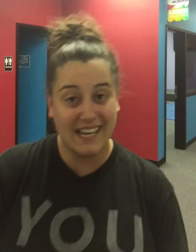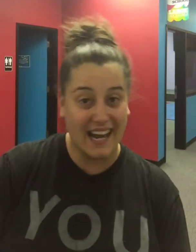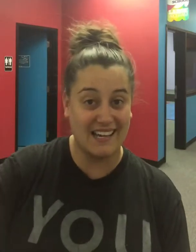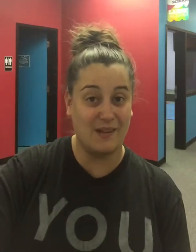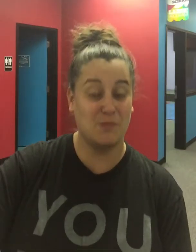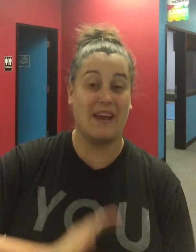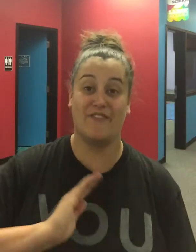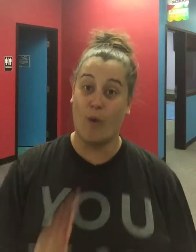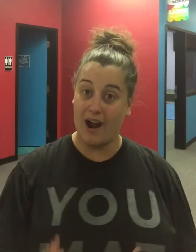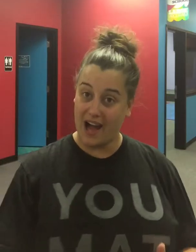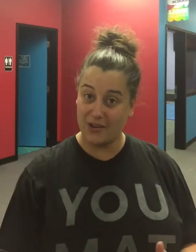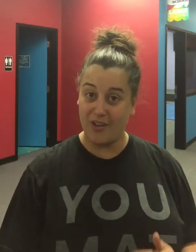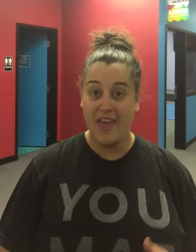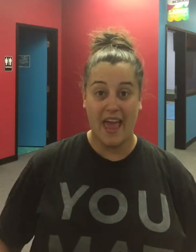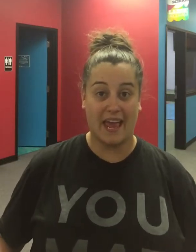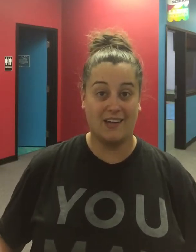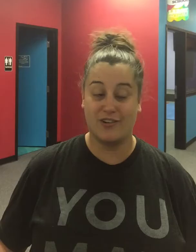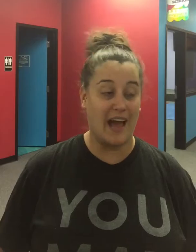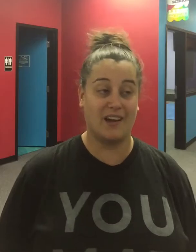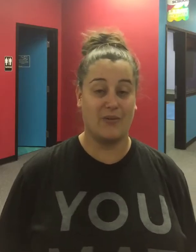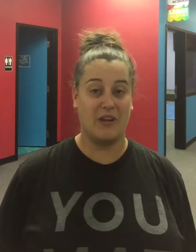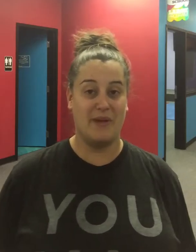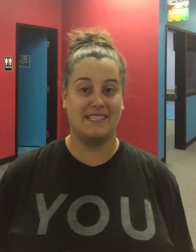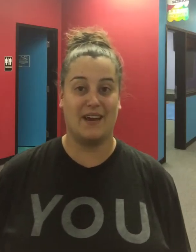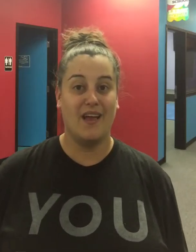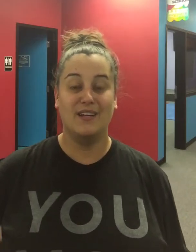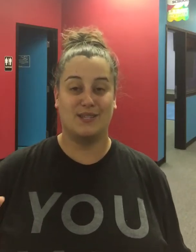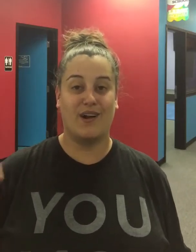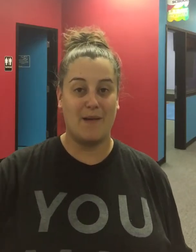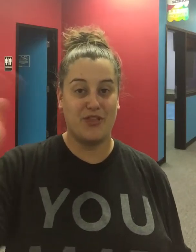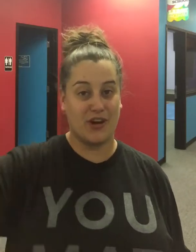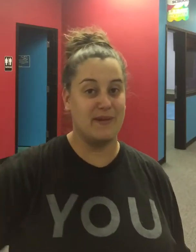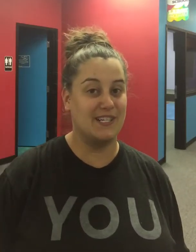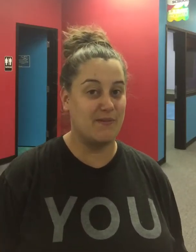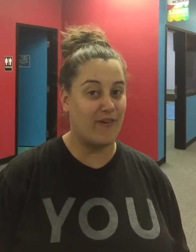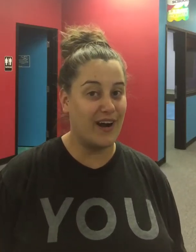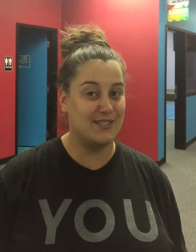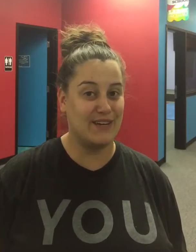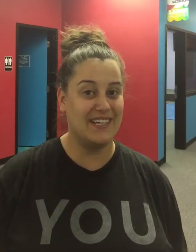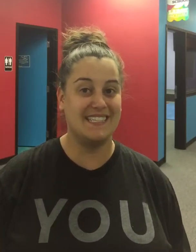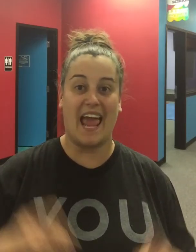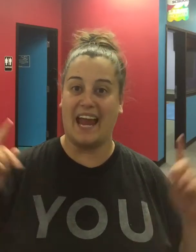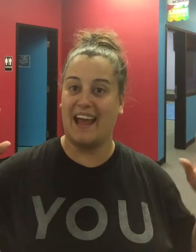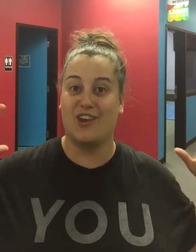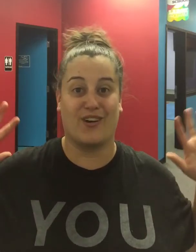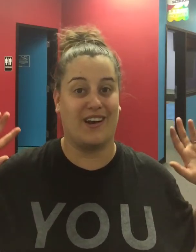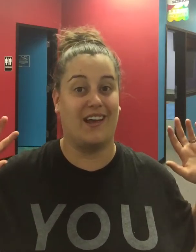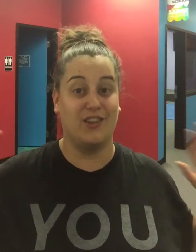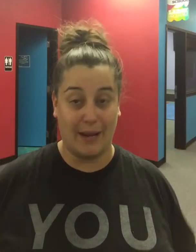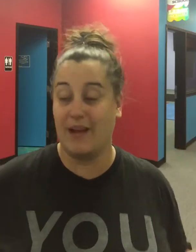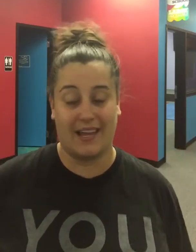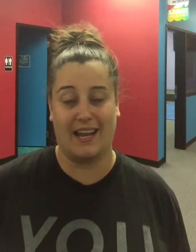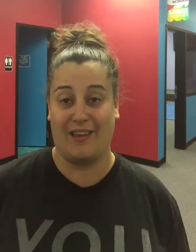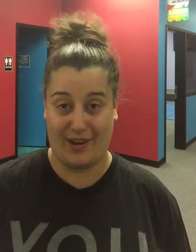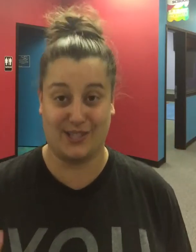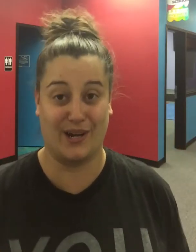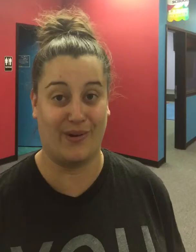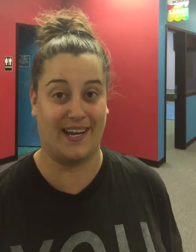exciting announcement for Huddle, and you're not gonna wanna miss it. So come 30 minutes before our service, and I'm not kidding, you guys are gonna wanna hear